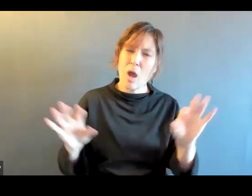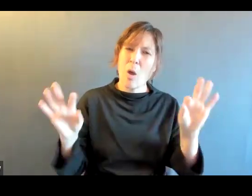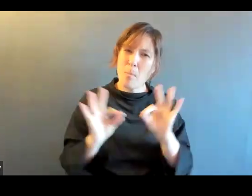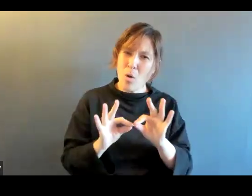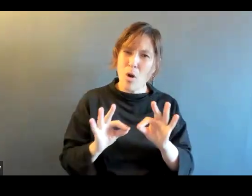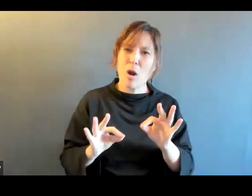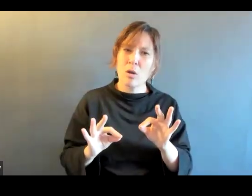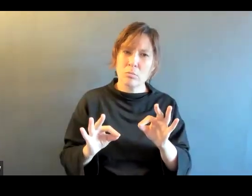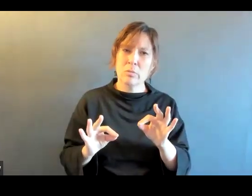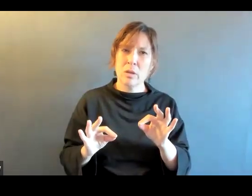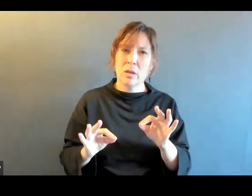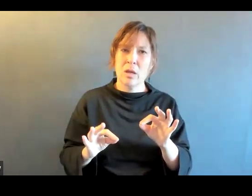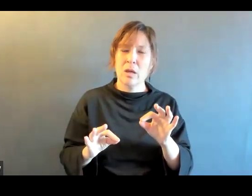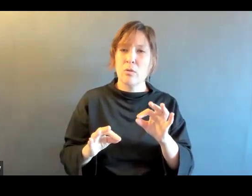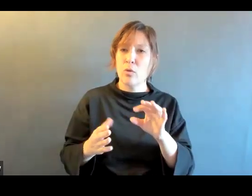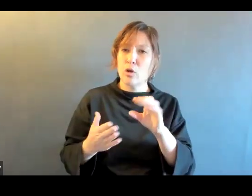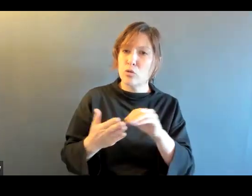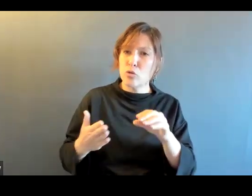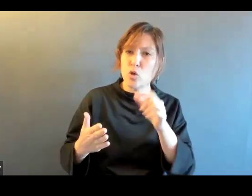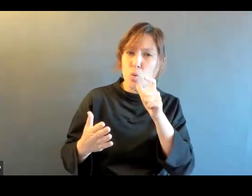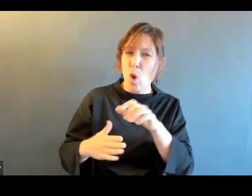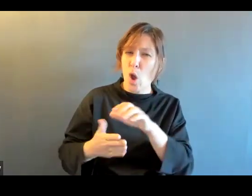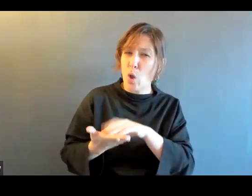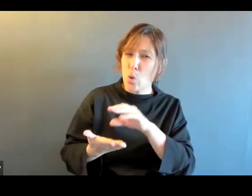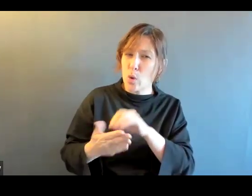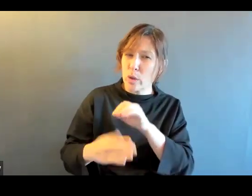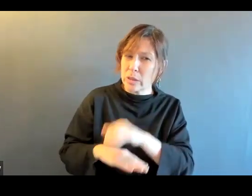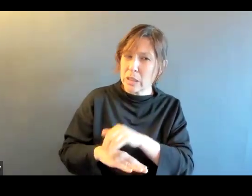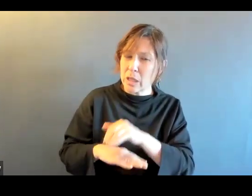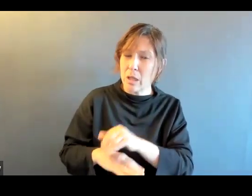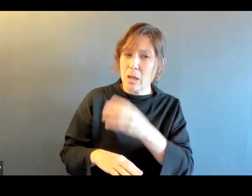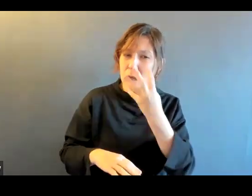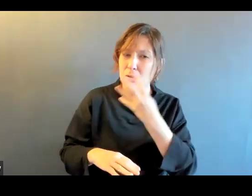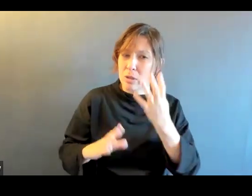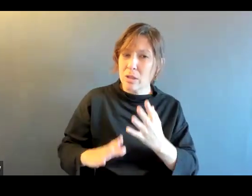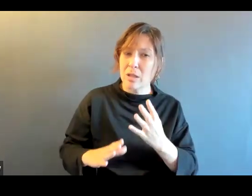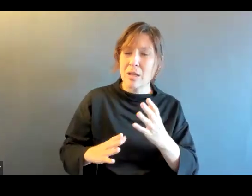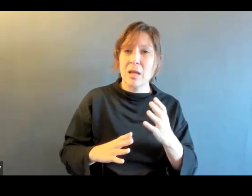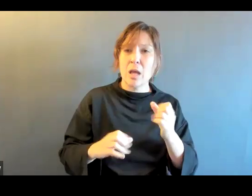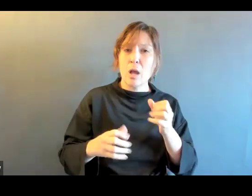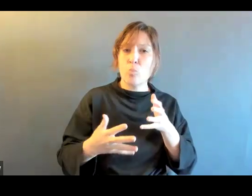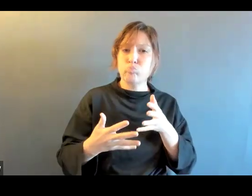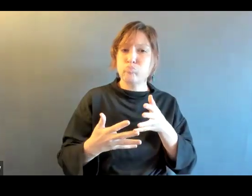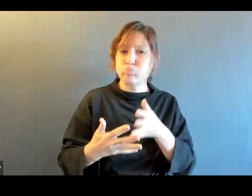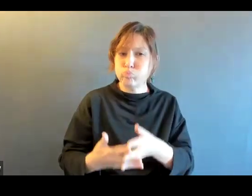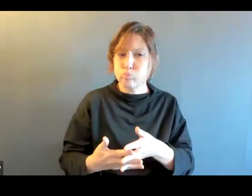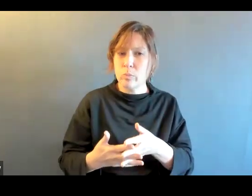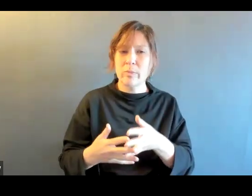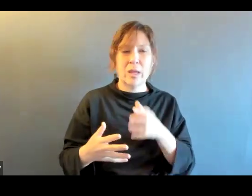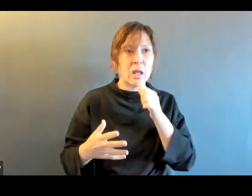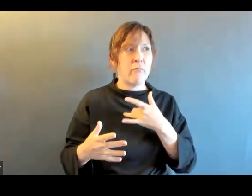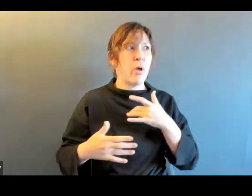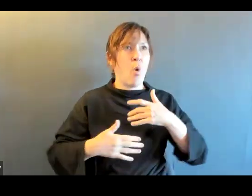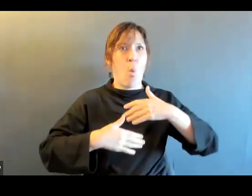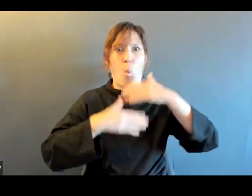for English learners and immigrants because it helps them to adapt to the new culture and language without feeling overwhelmed by being surrounded by